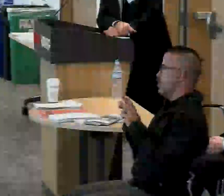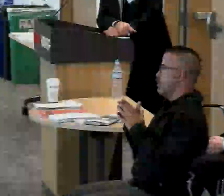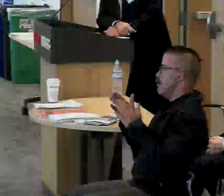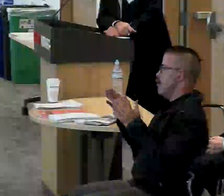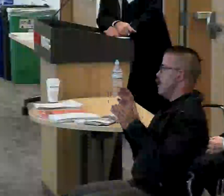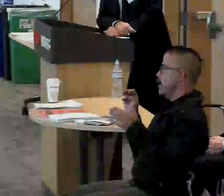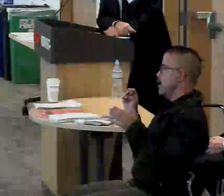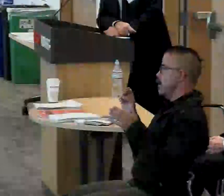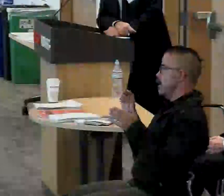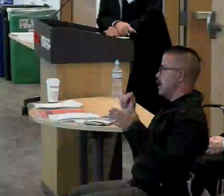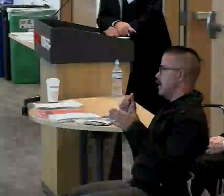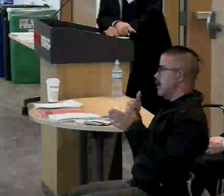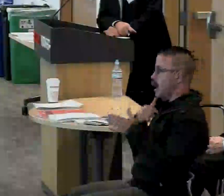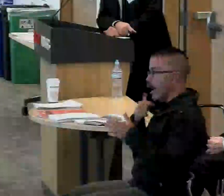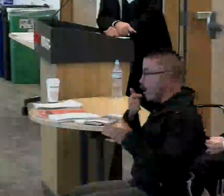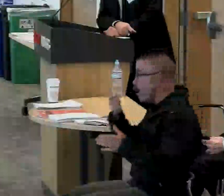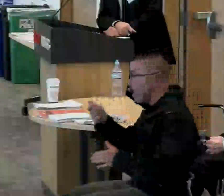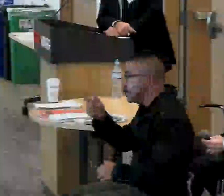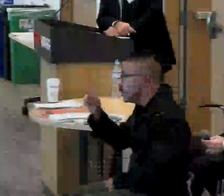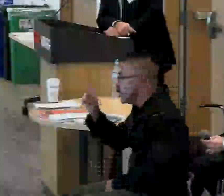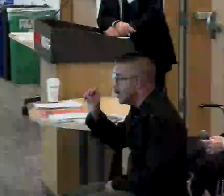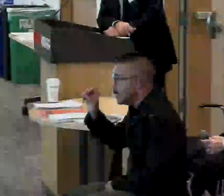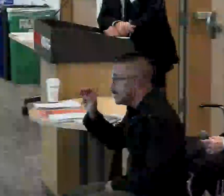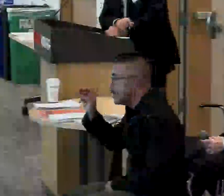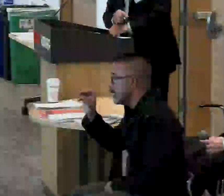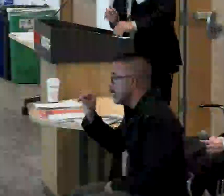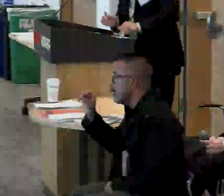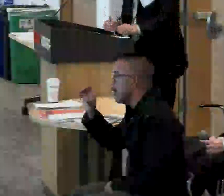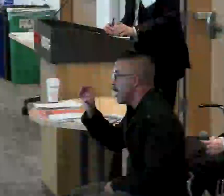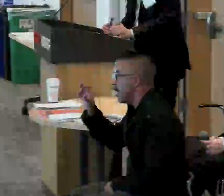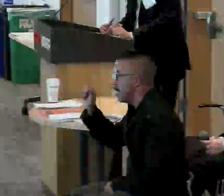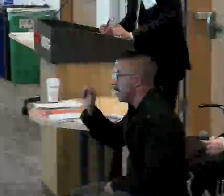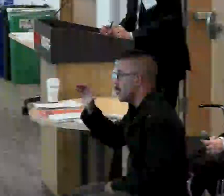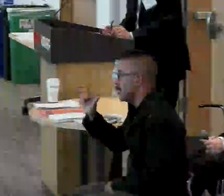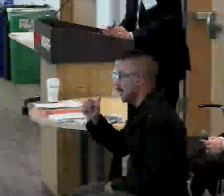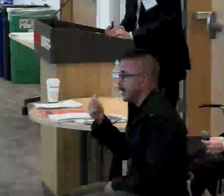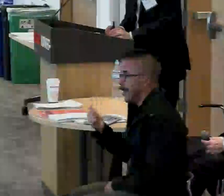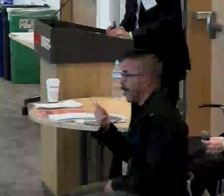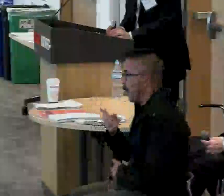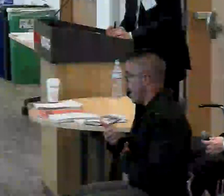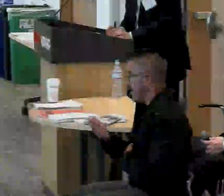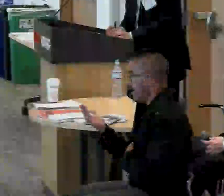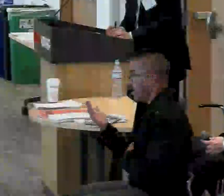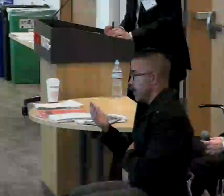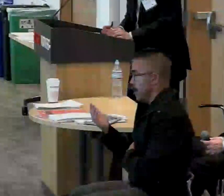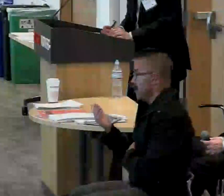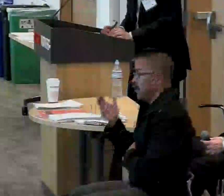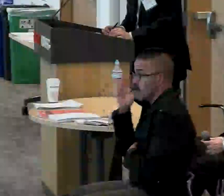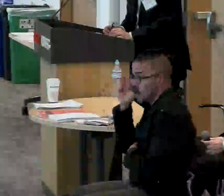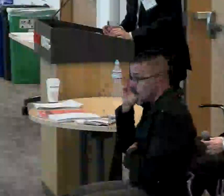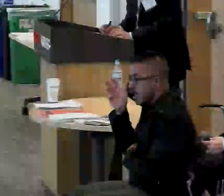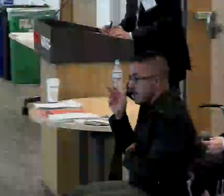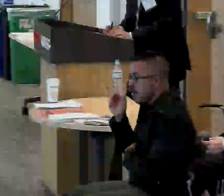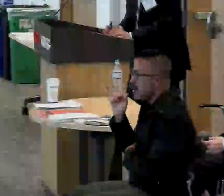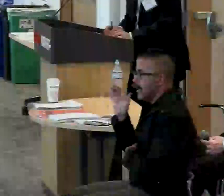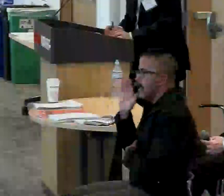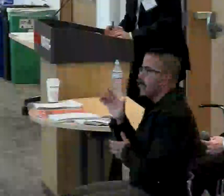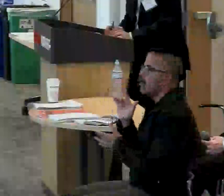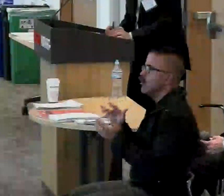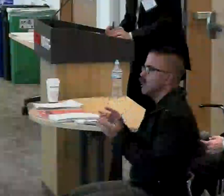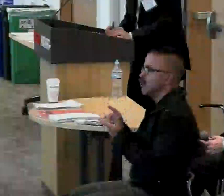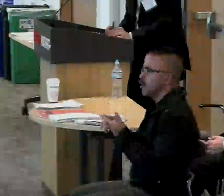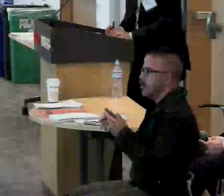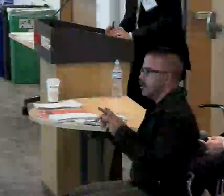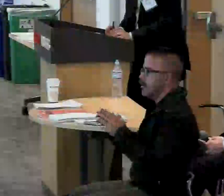Democracy Now! Every morning, and radio stations and things like that that will reach the public that are disconnected from